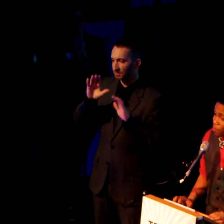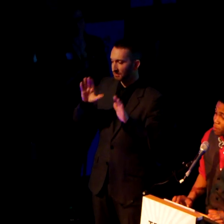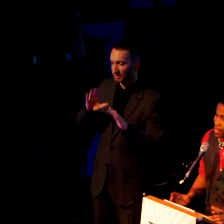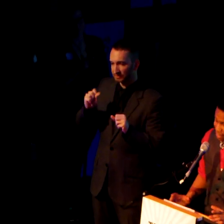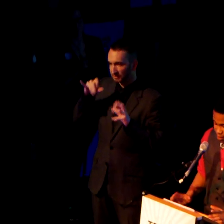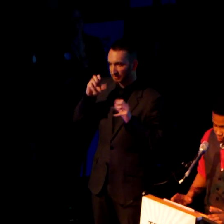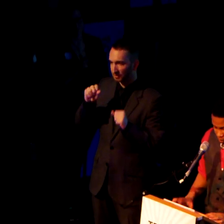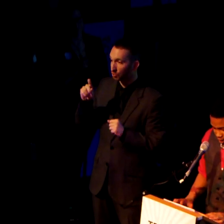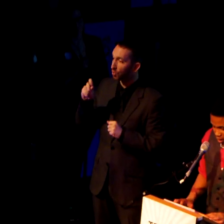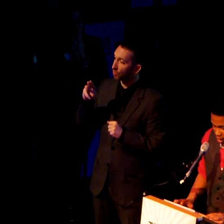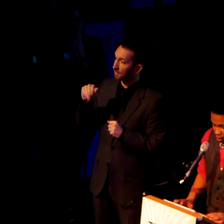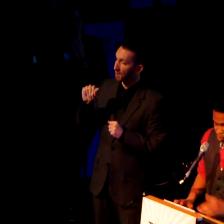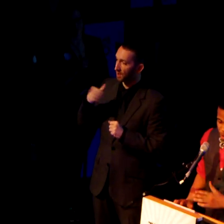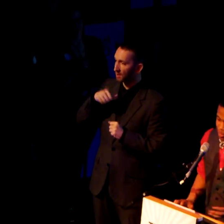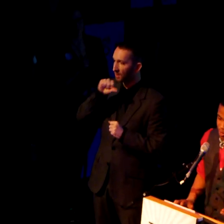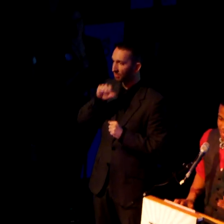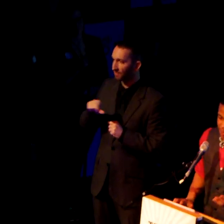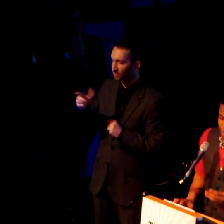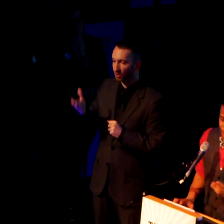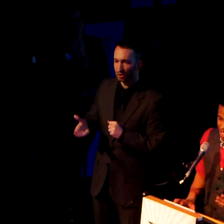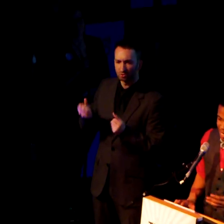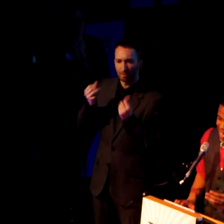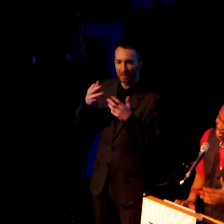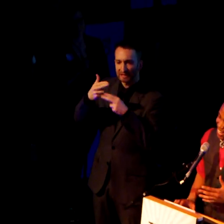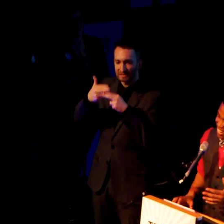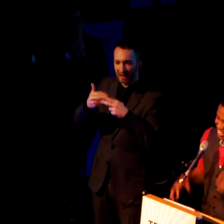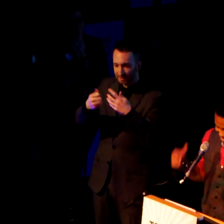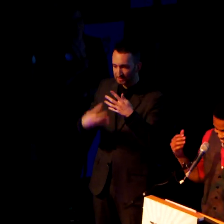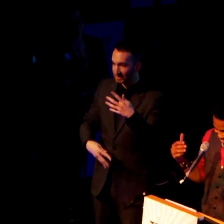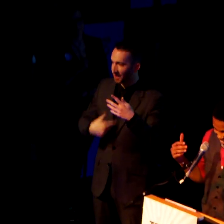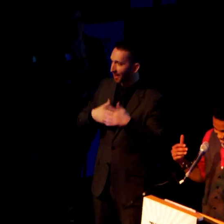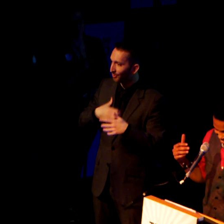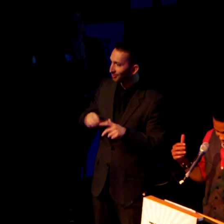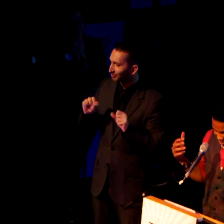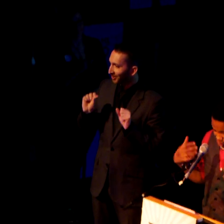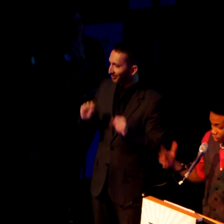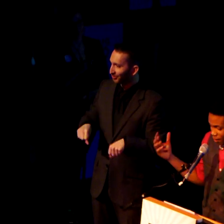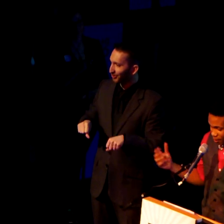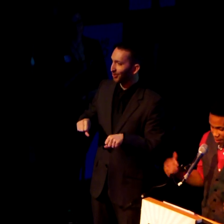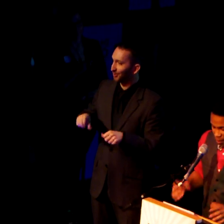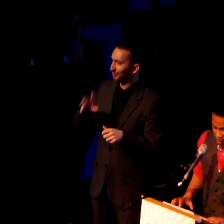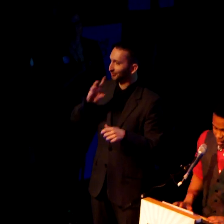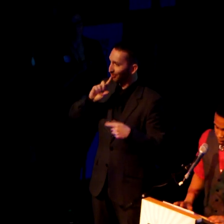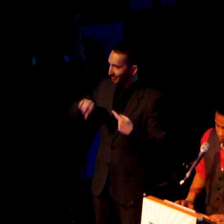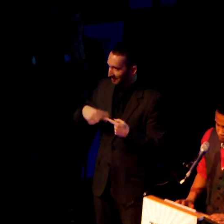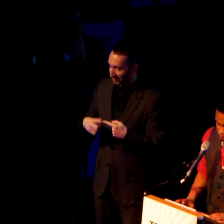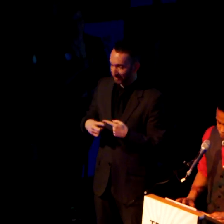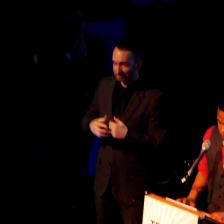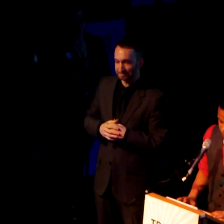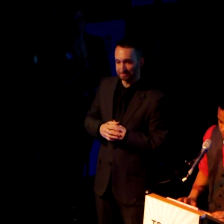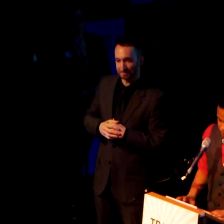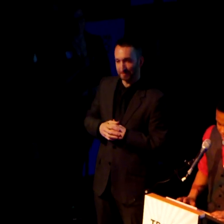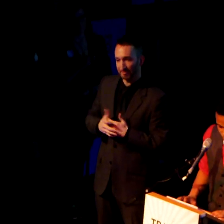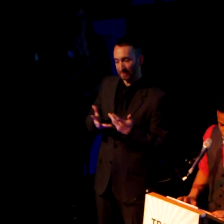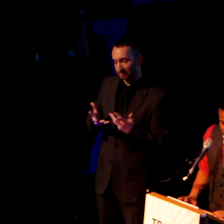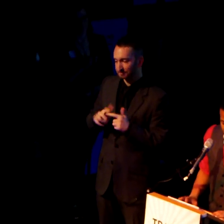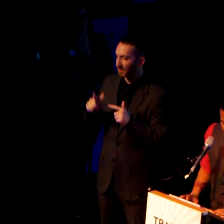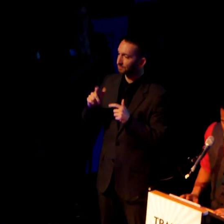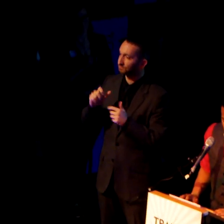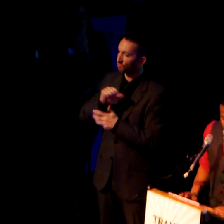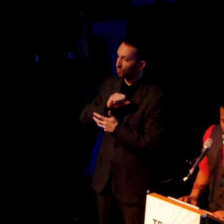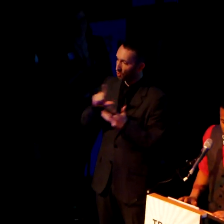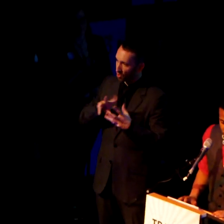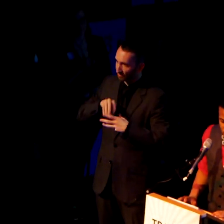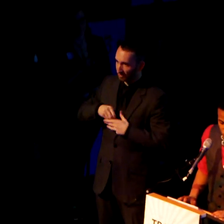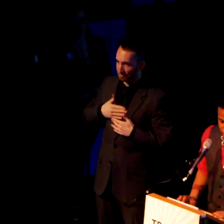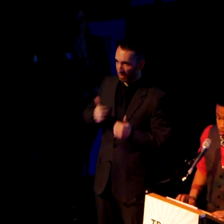amazing. Kokoma, I love you. There are so many other names that I wish that I could talk about. But everyone in my